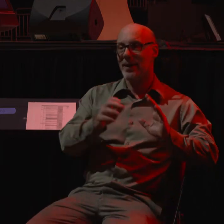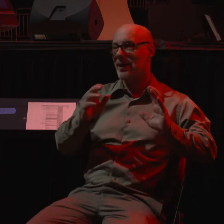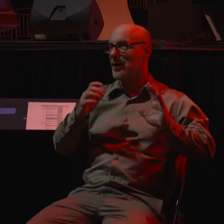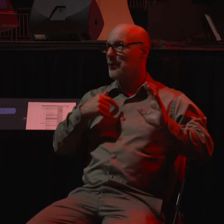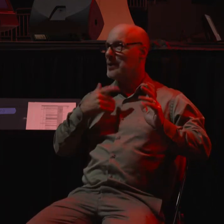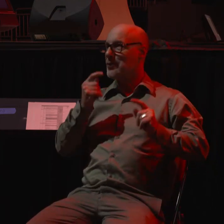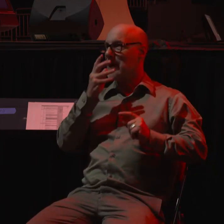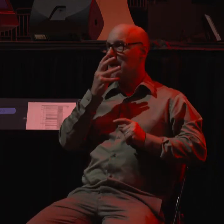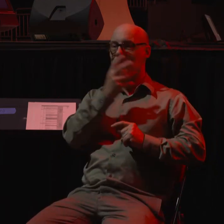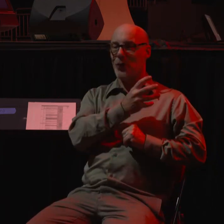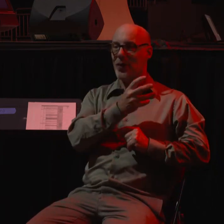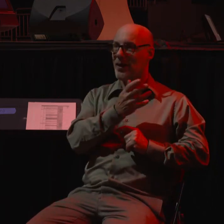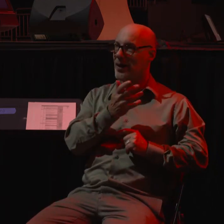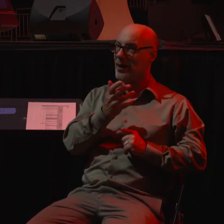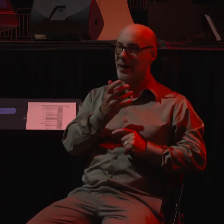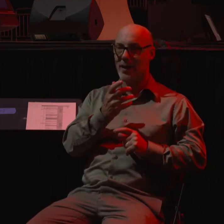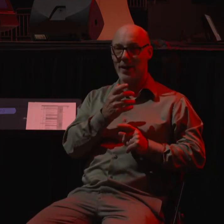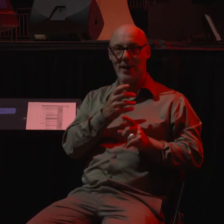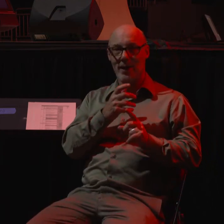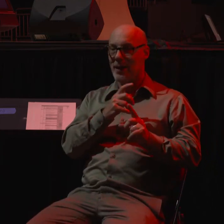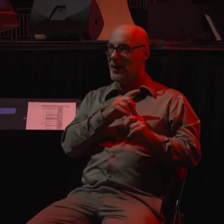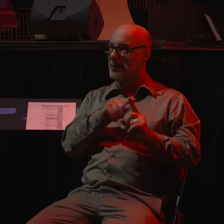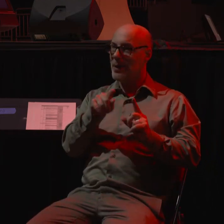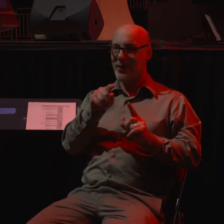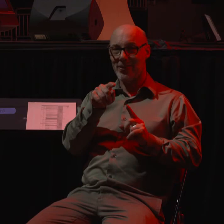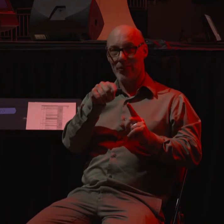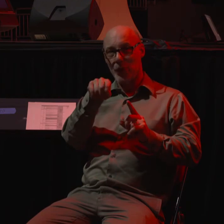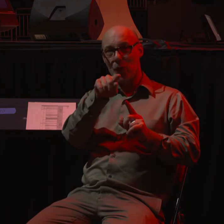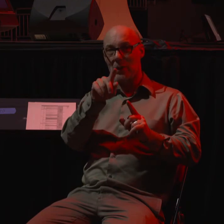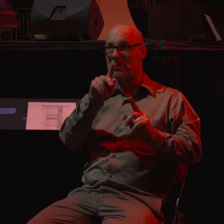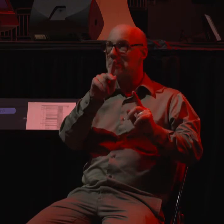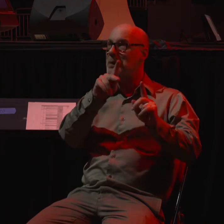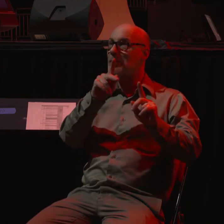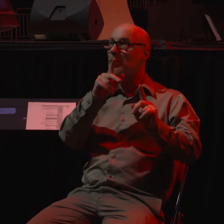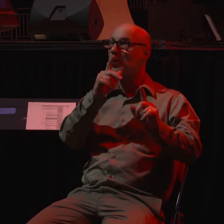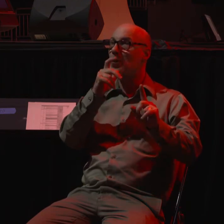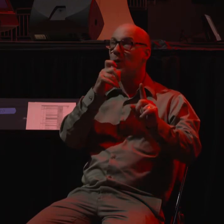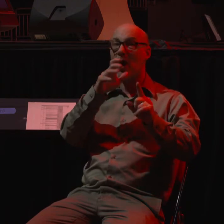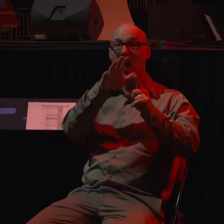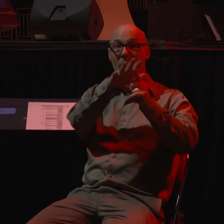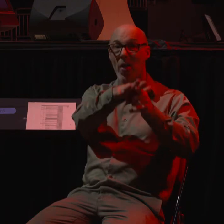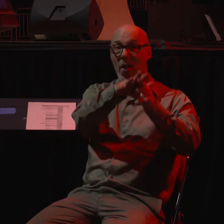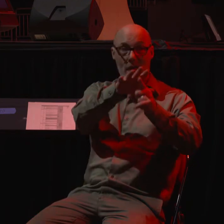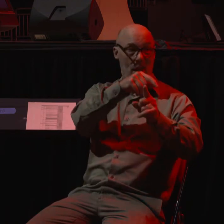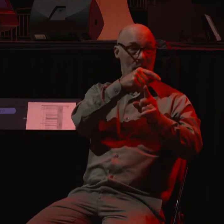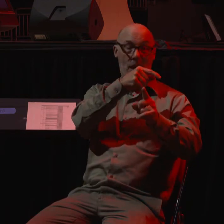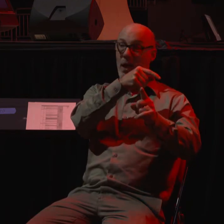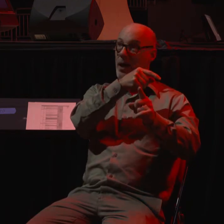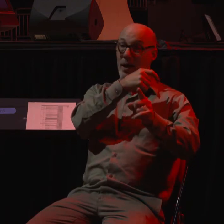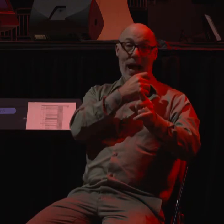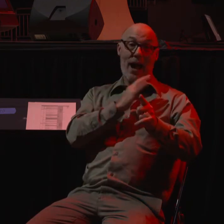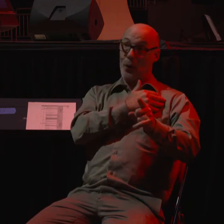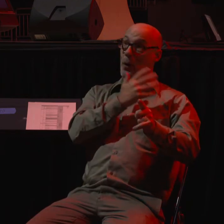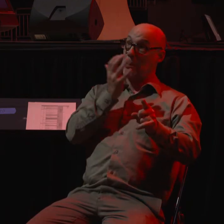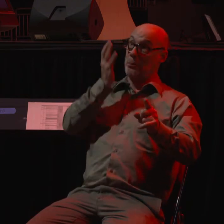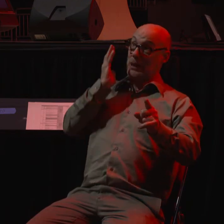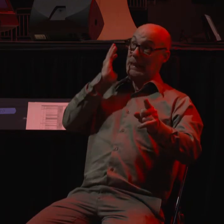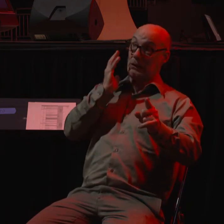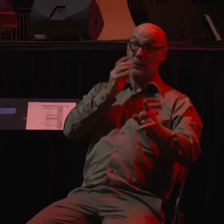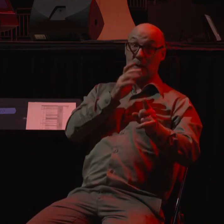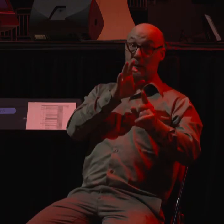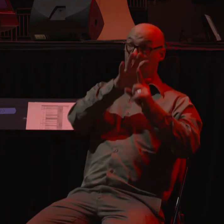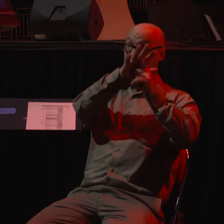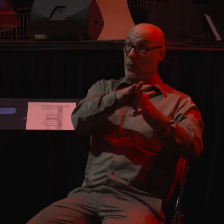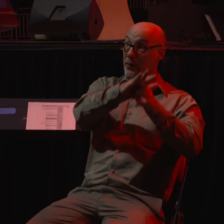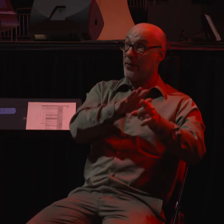the very people who suffered from our predecessors teach us that